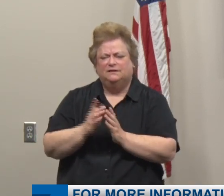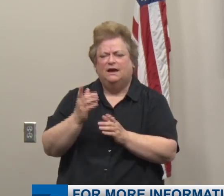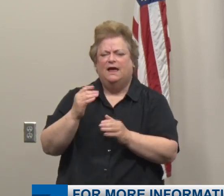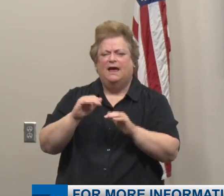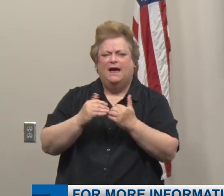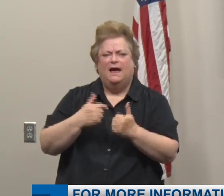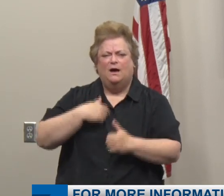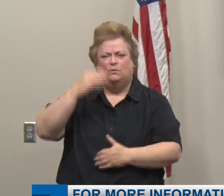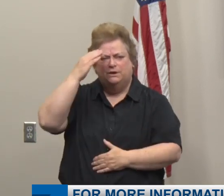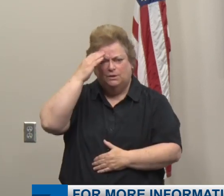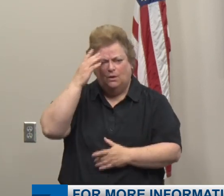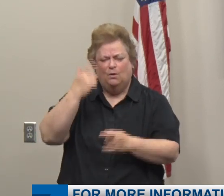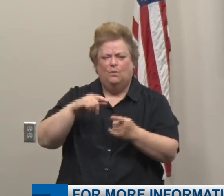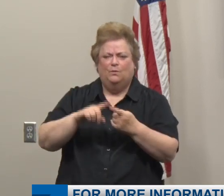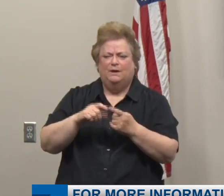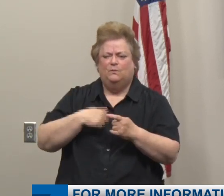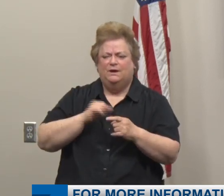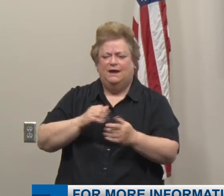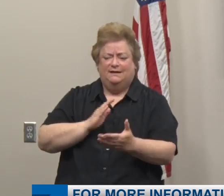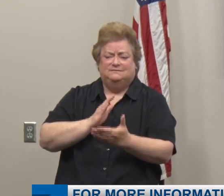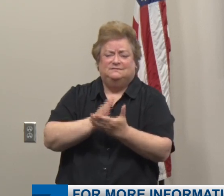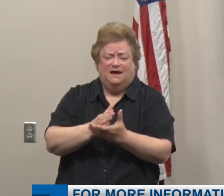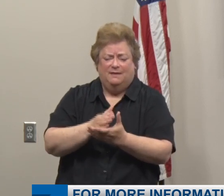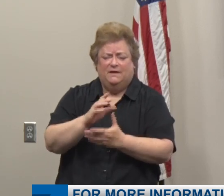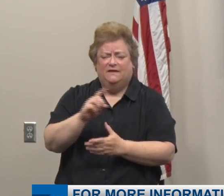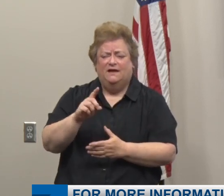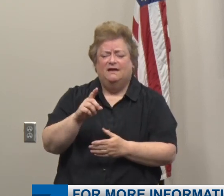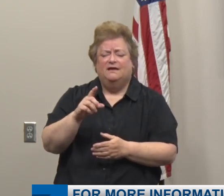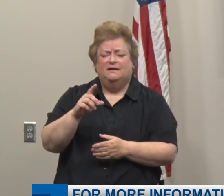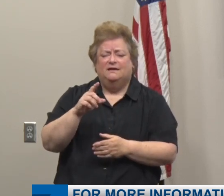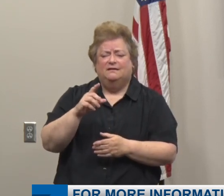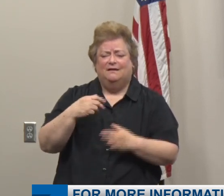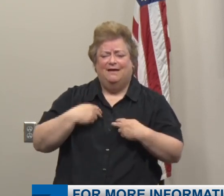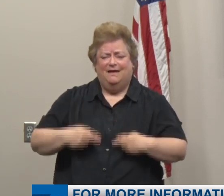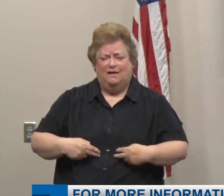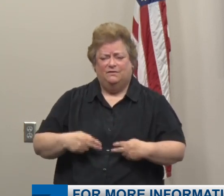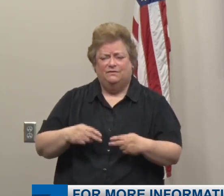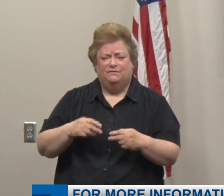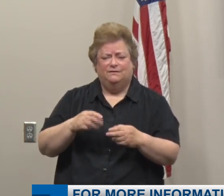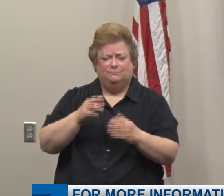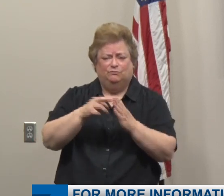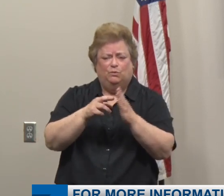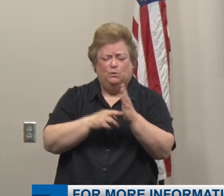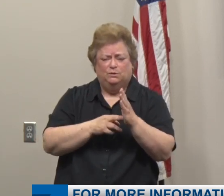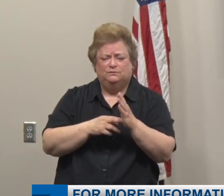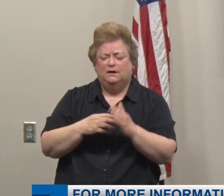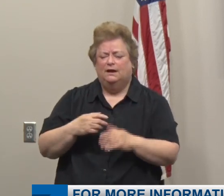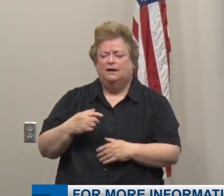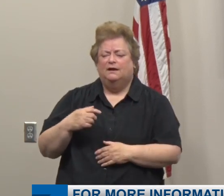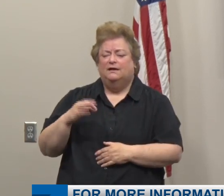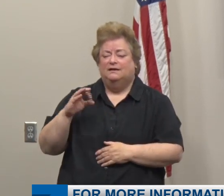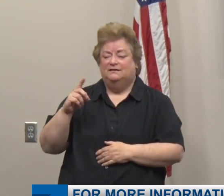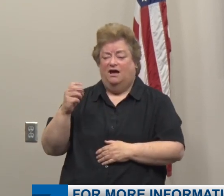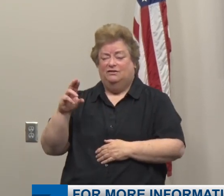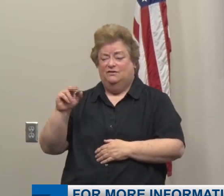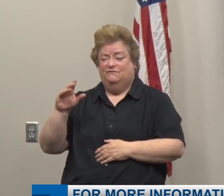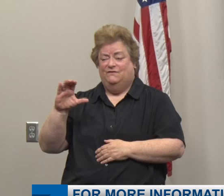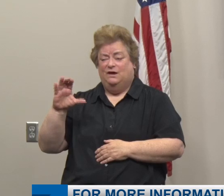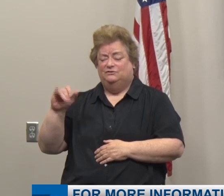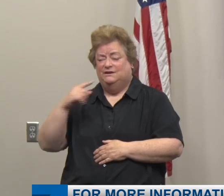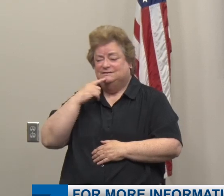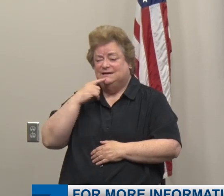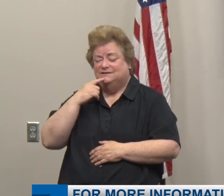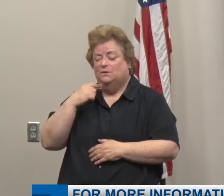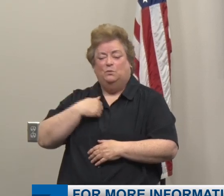is safe to lift our directed health measures to paraphrase doctor foul Qi we don't decide the timeline the virus decides the